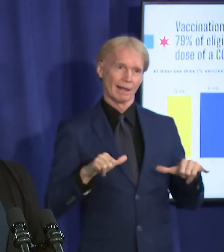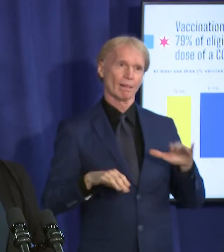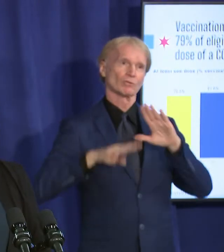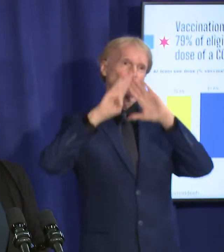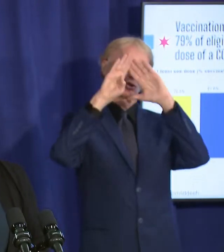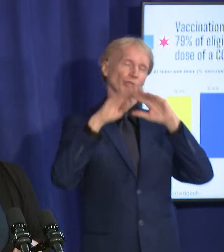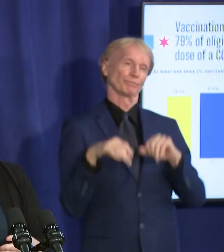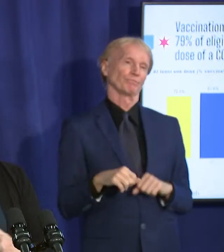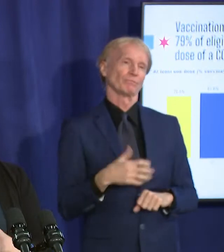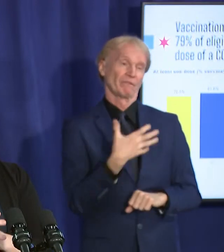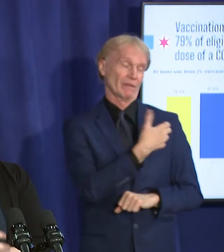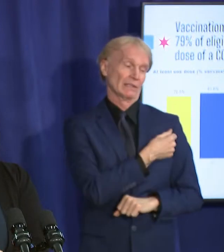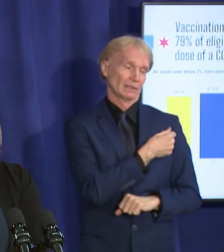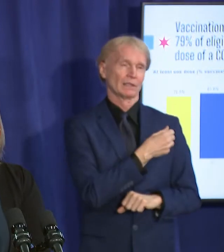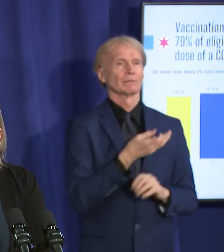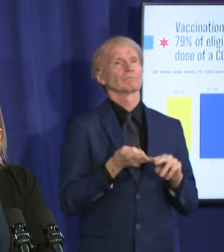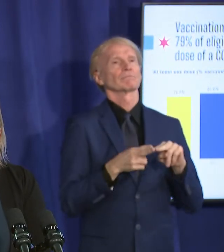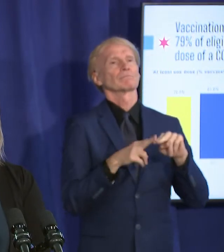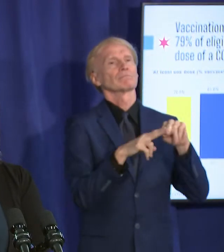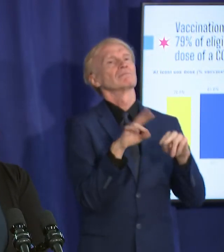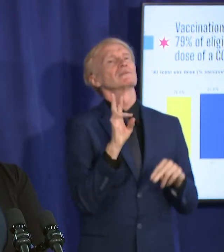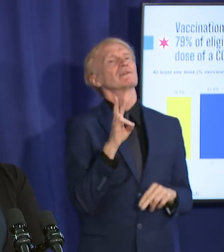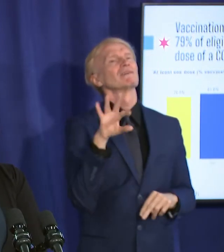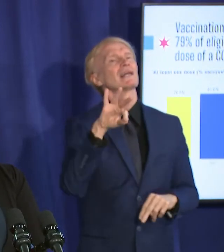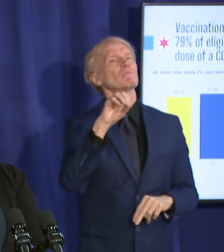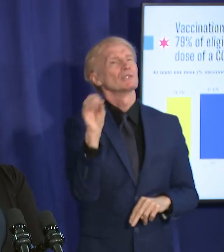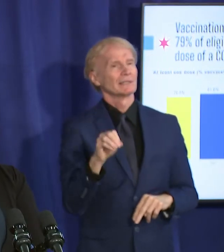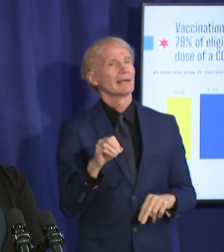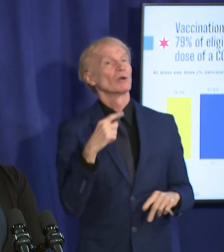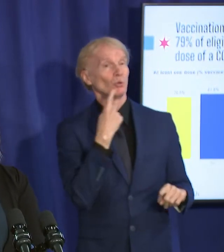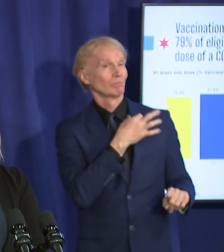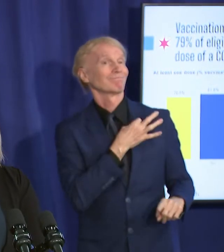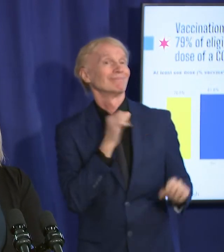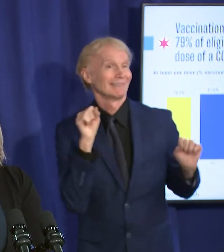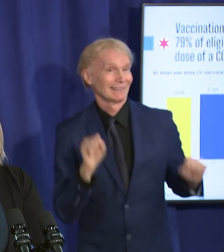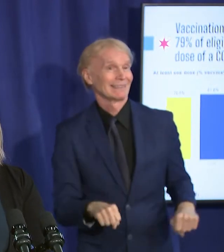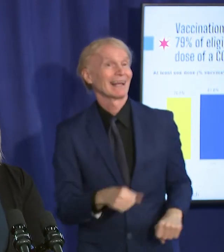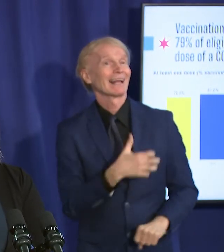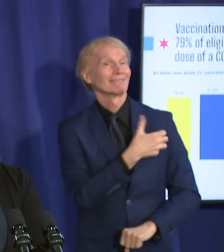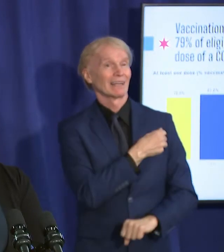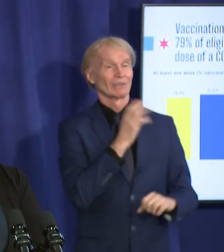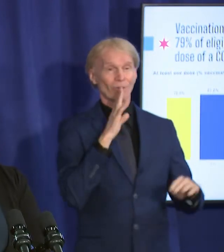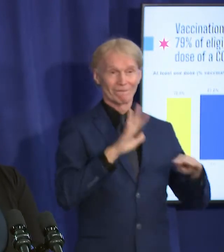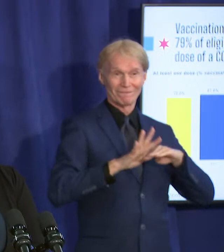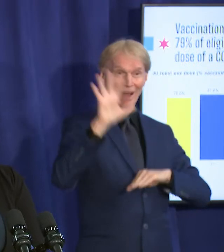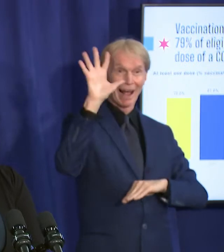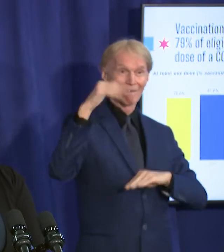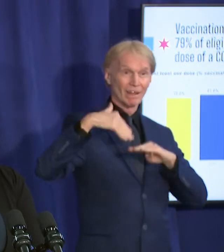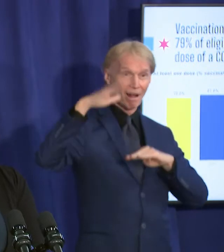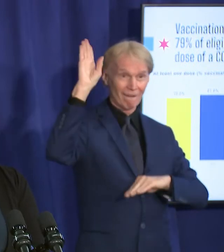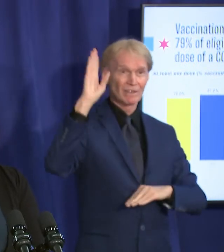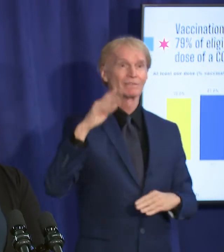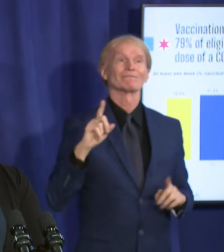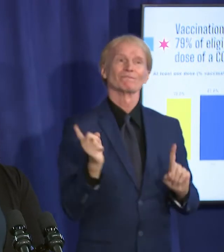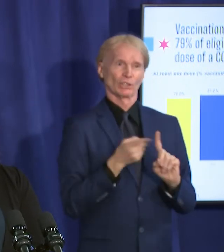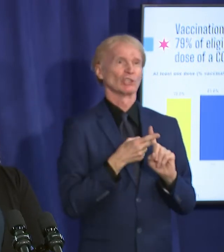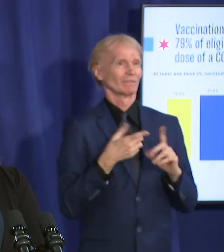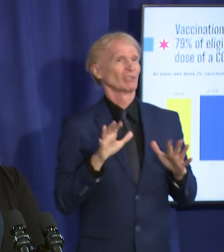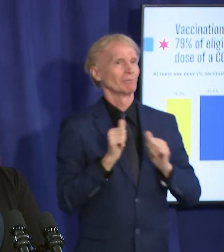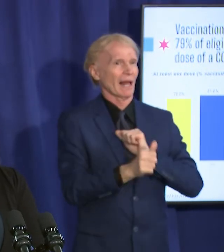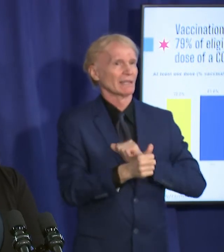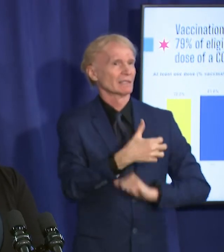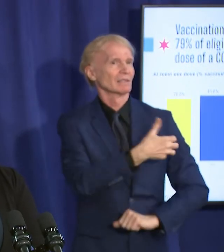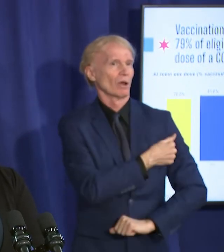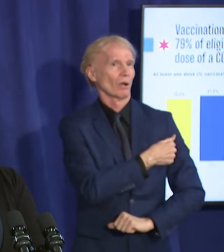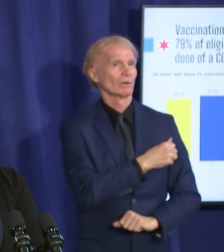increasing. We're up to 79% of eligible Chicagoans over 5 that have got at least a first dose, which has been really good to see. If you look